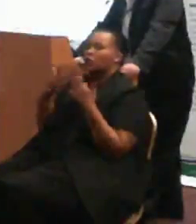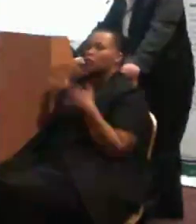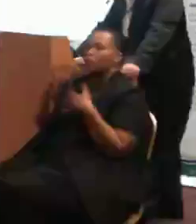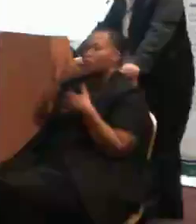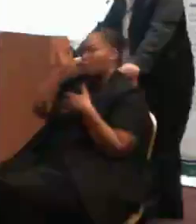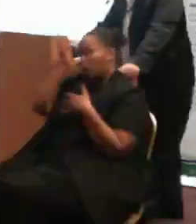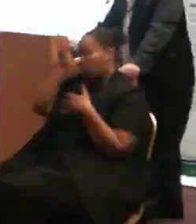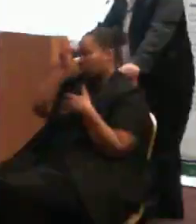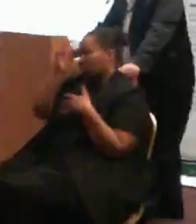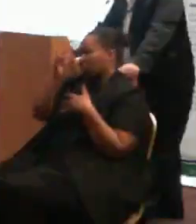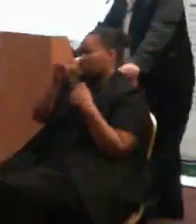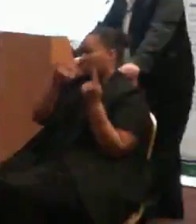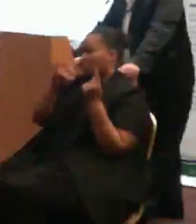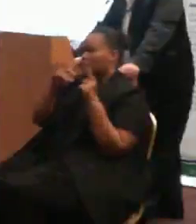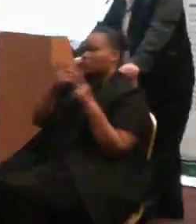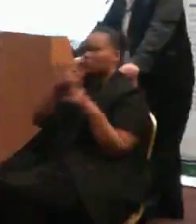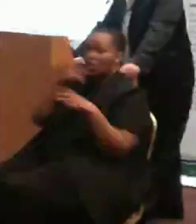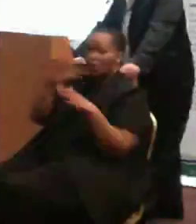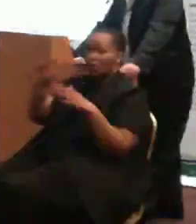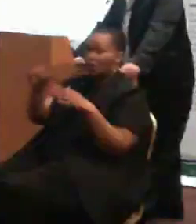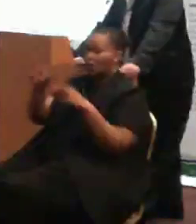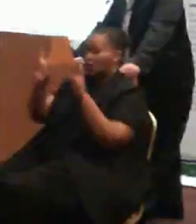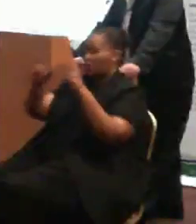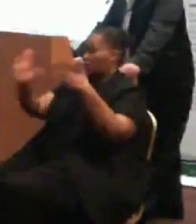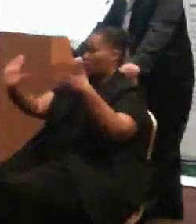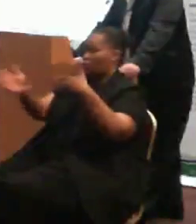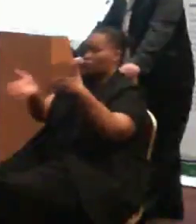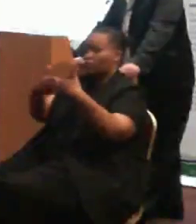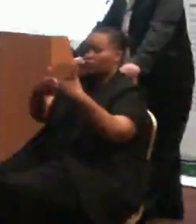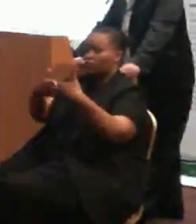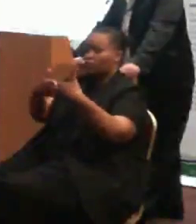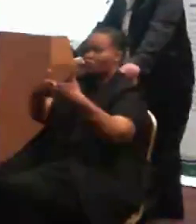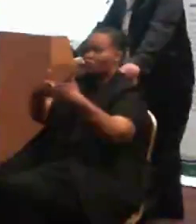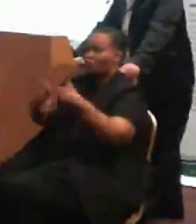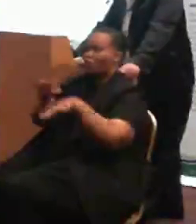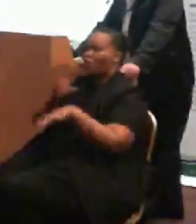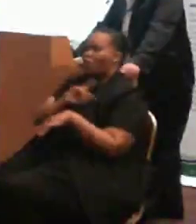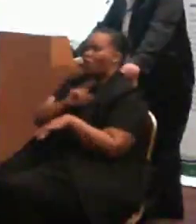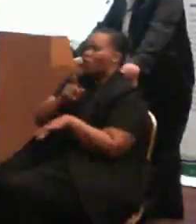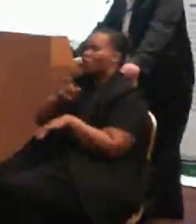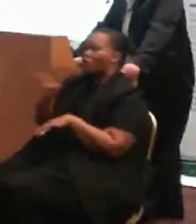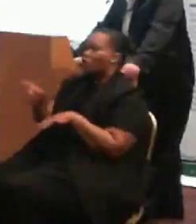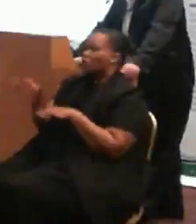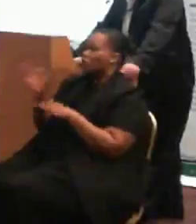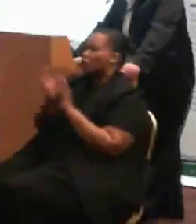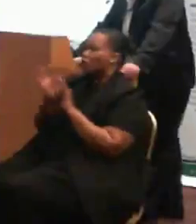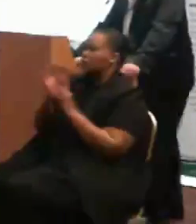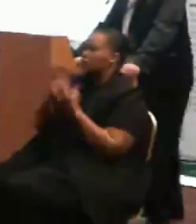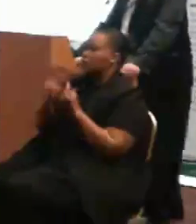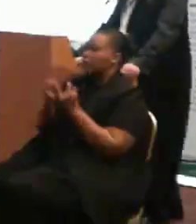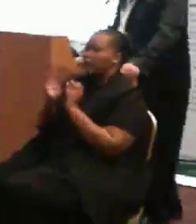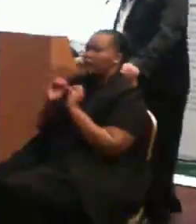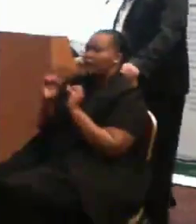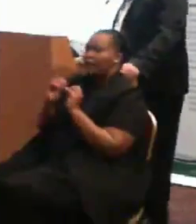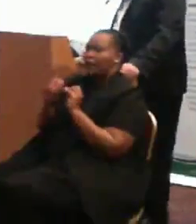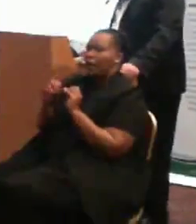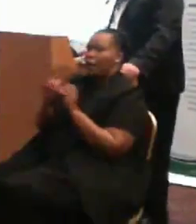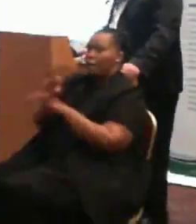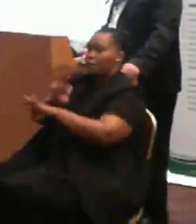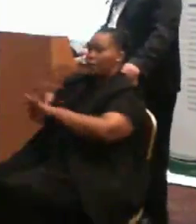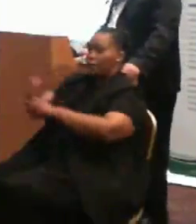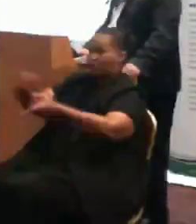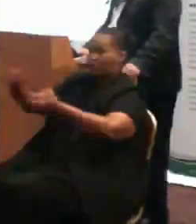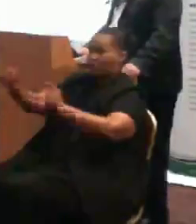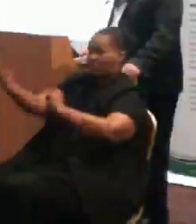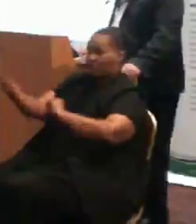and say, shut the doors. Because we have not provided for any rational explanation or turnaround plan as to how you're going to solve